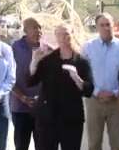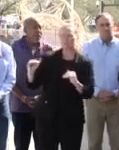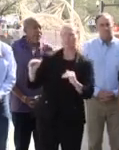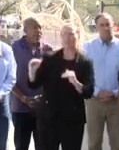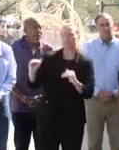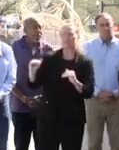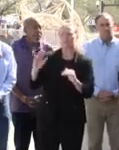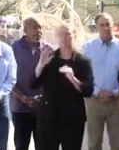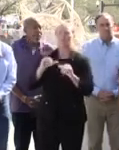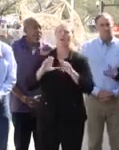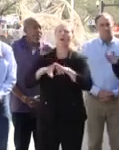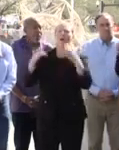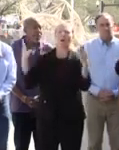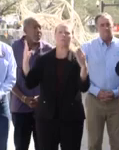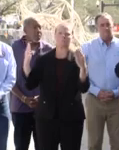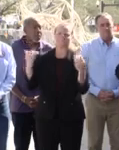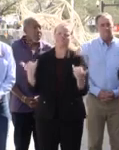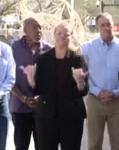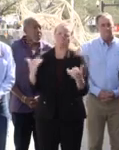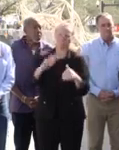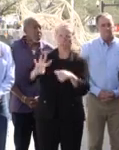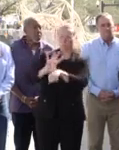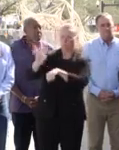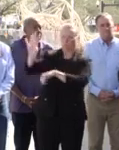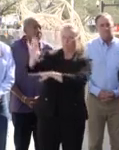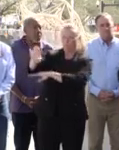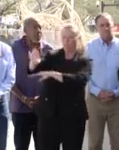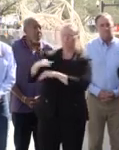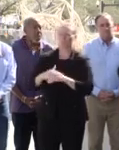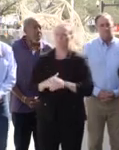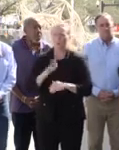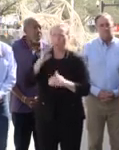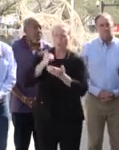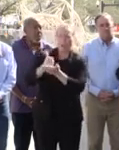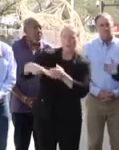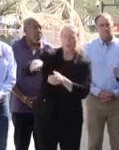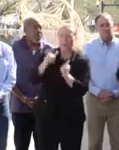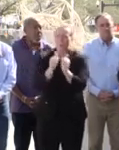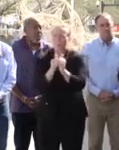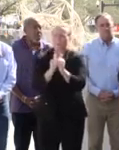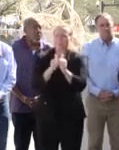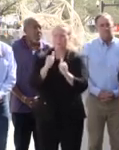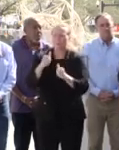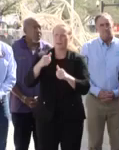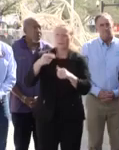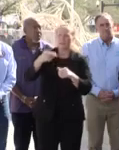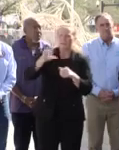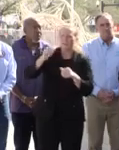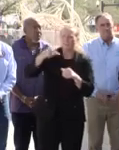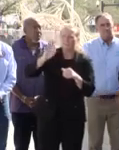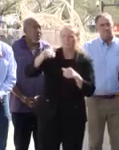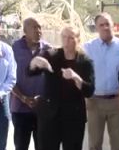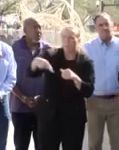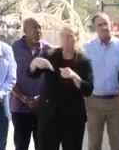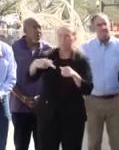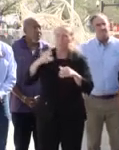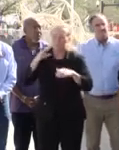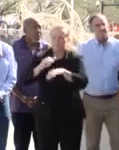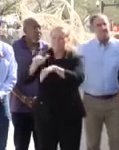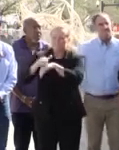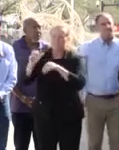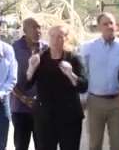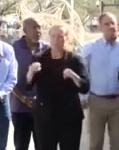at 1600. We are helping them with pumps to send so that they're able to get up online later this